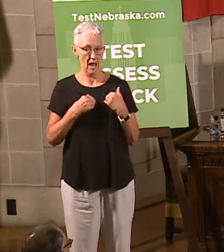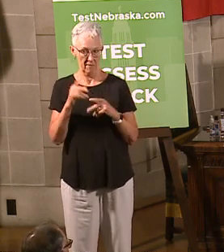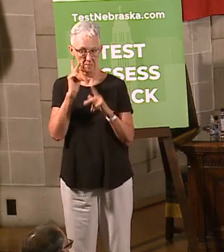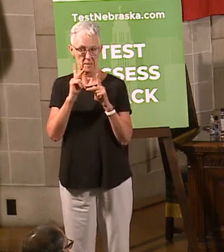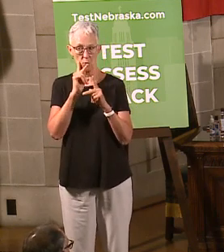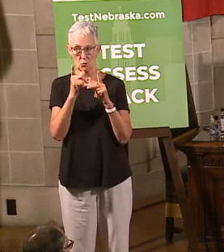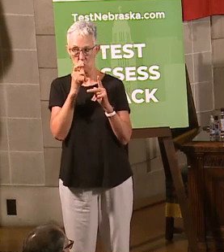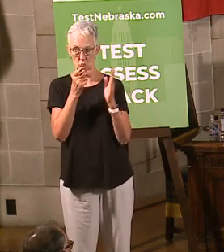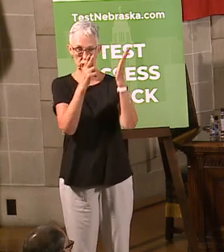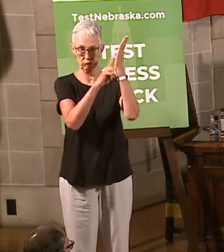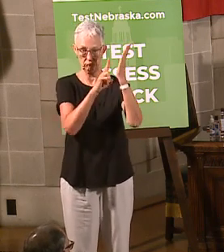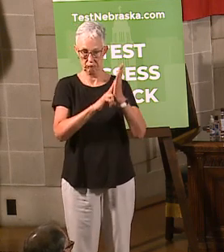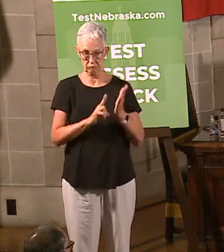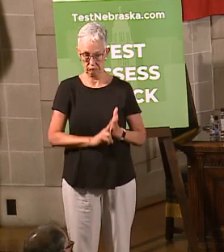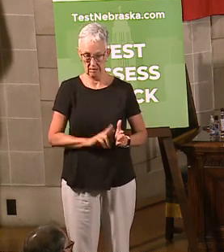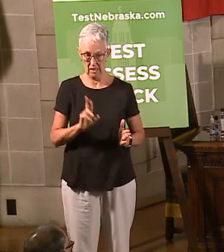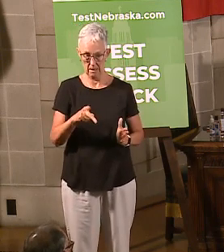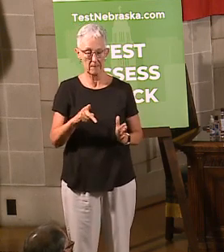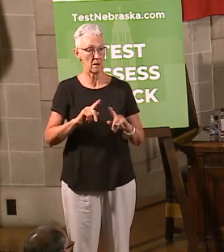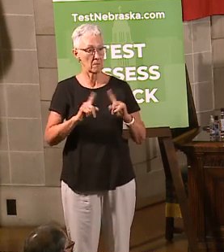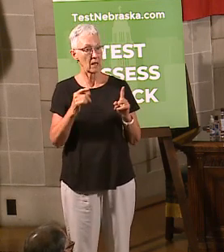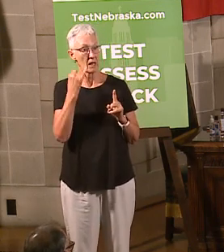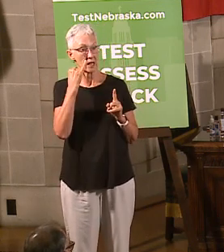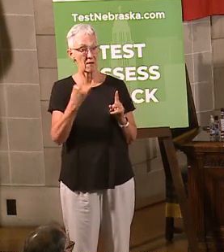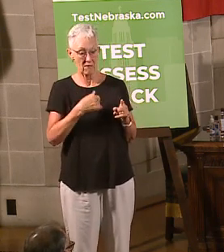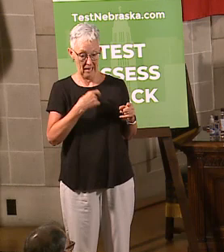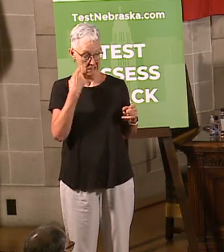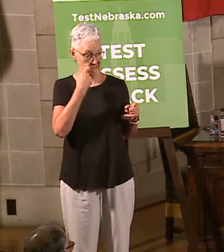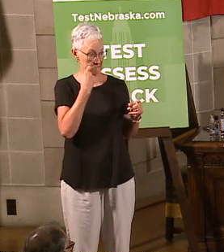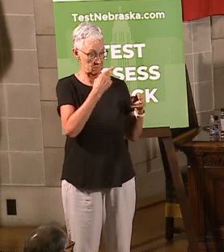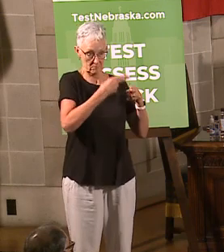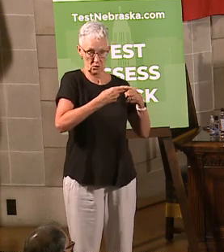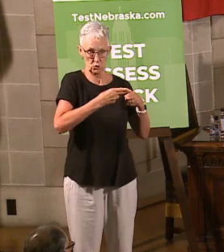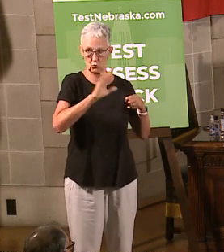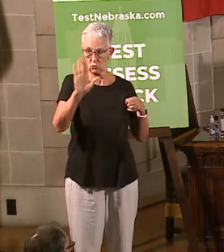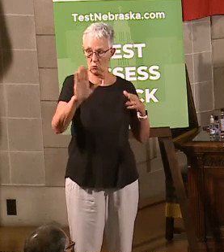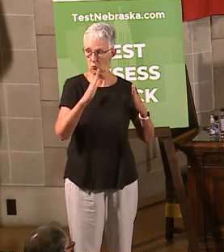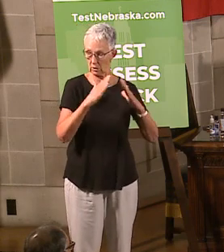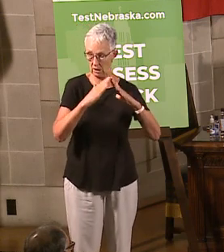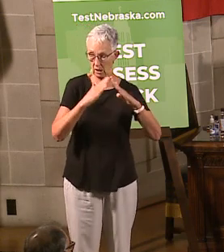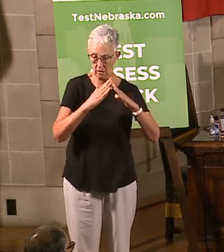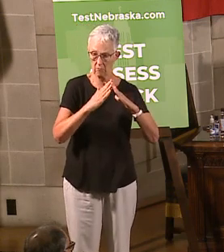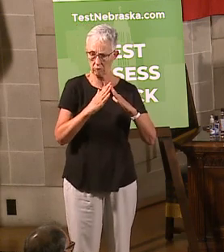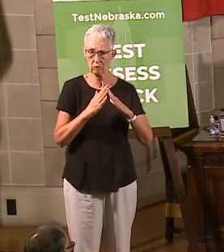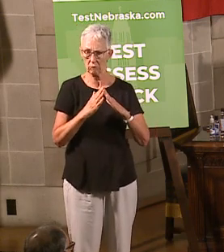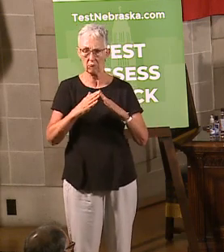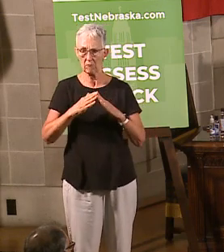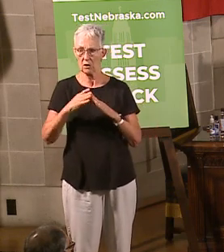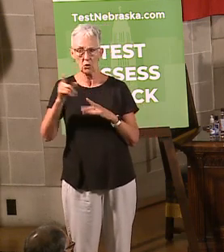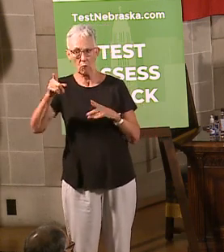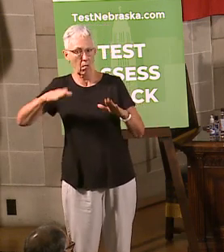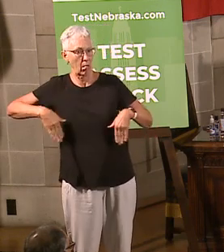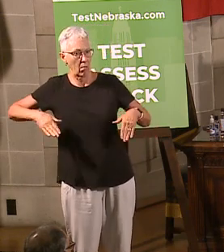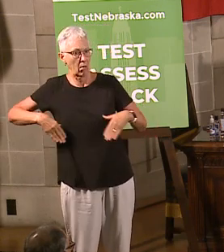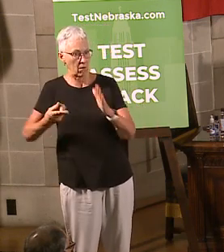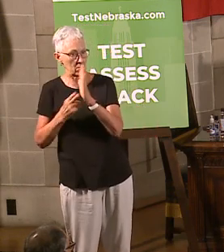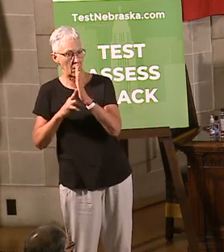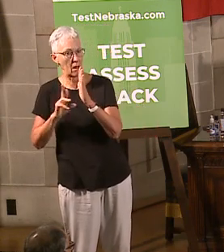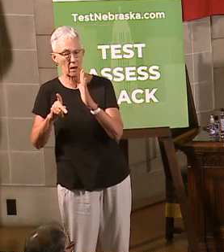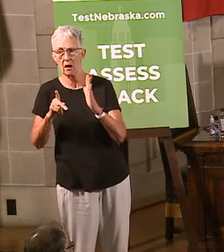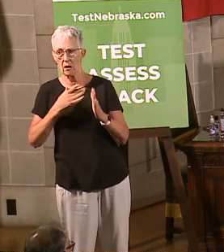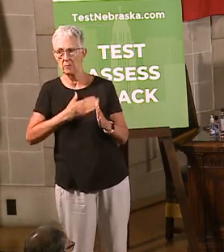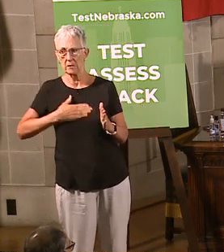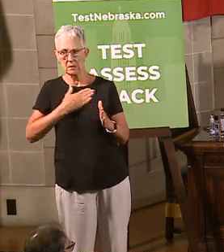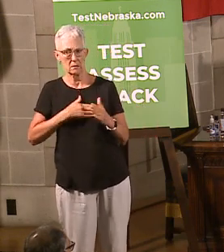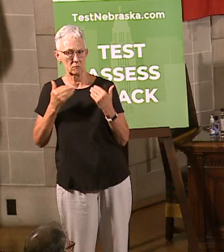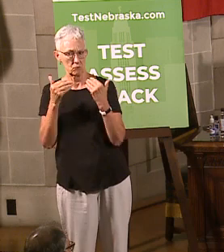I just talked about and you have not signed up, we have opened it up in just about all those cities, except within Douglas County, to be able to